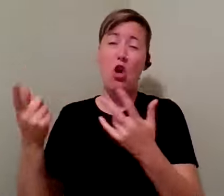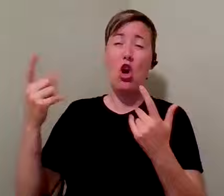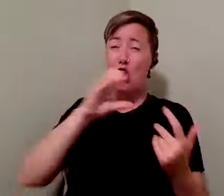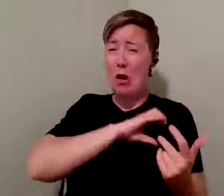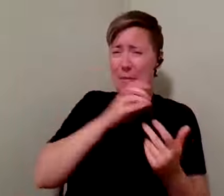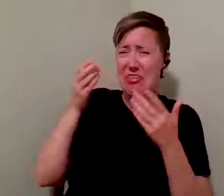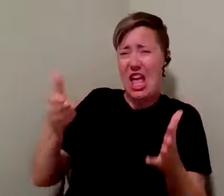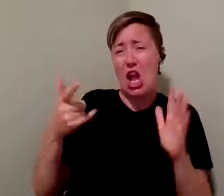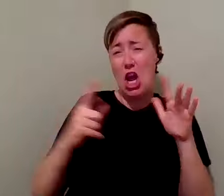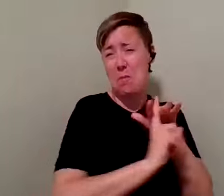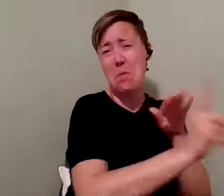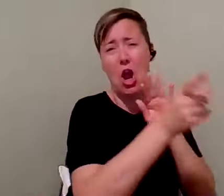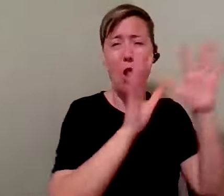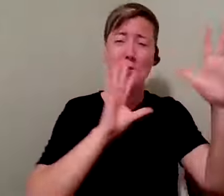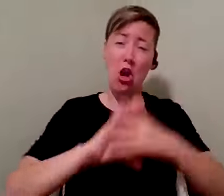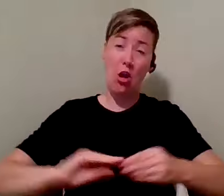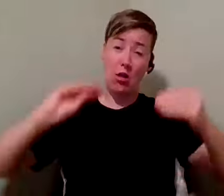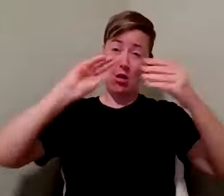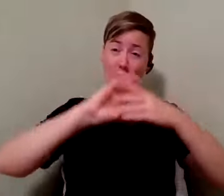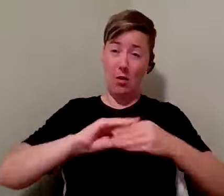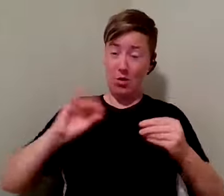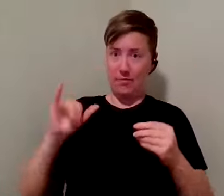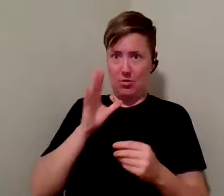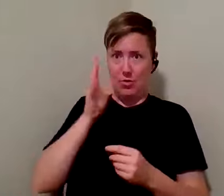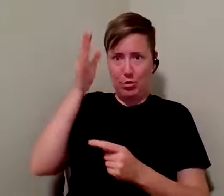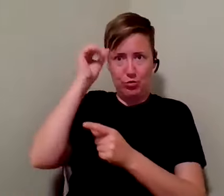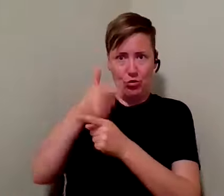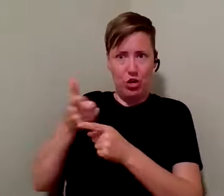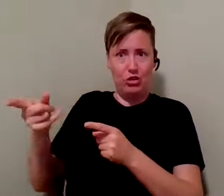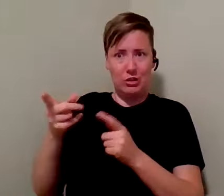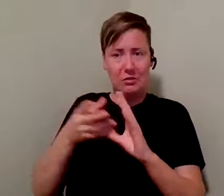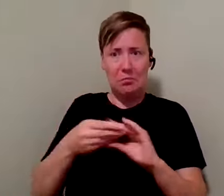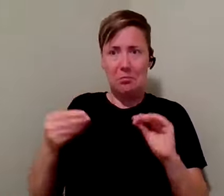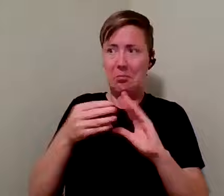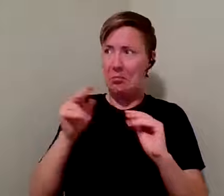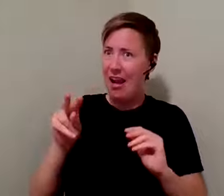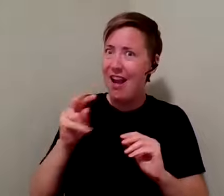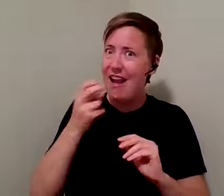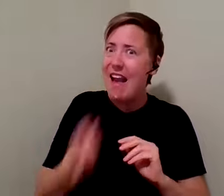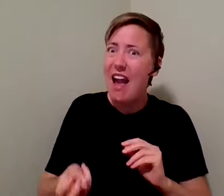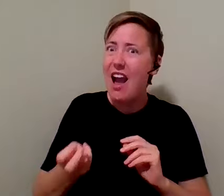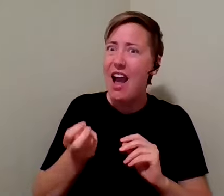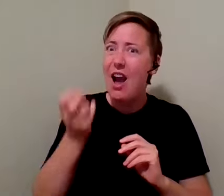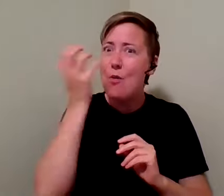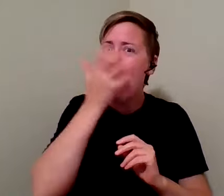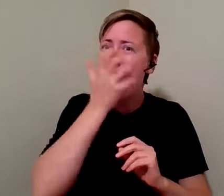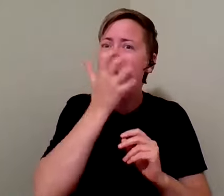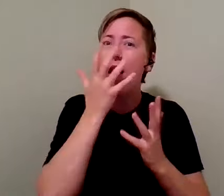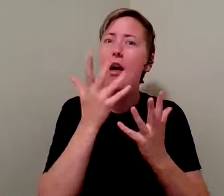stories. They're wonderful. I mean, basically, he was sharing our stories. And we loved it. We said, wow, what an interesting life. And he